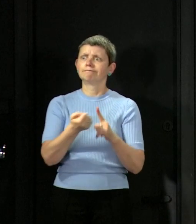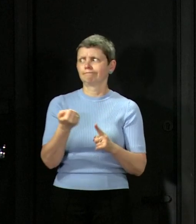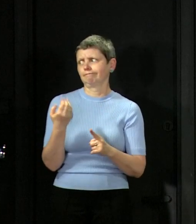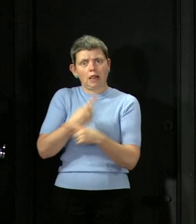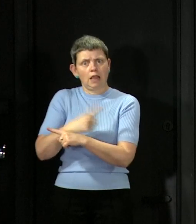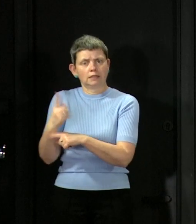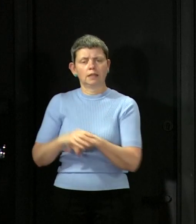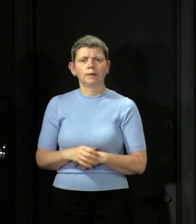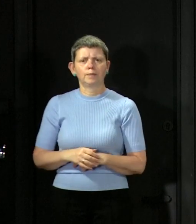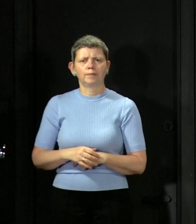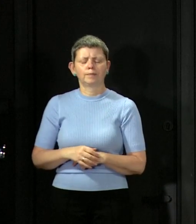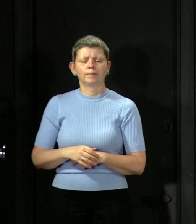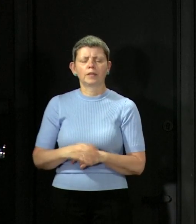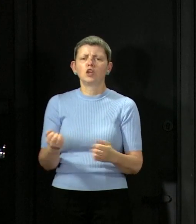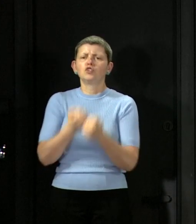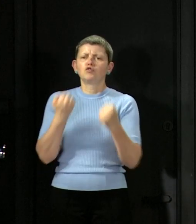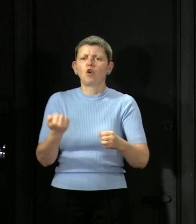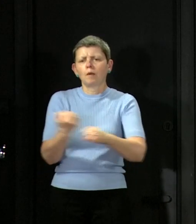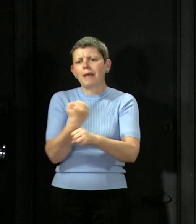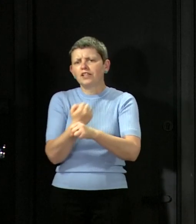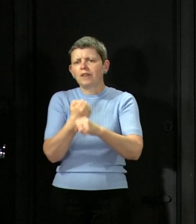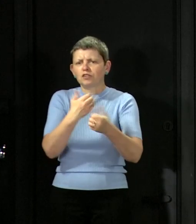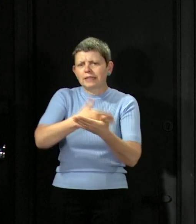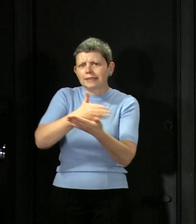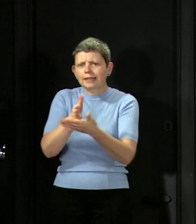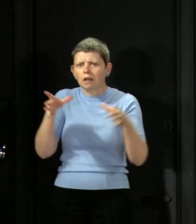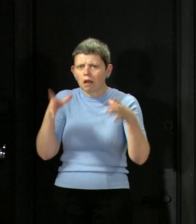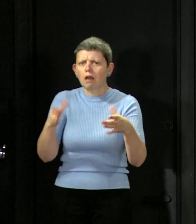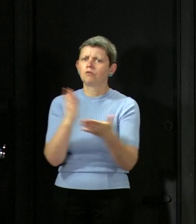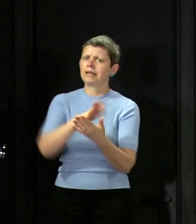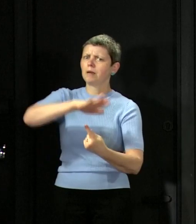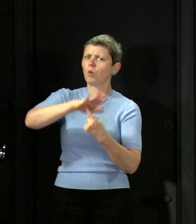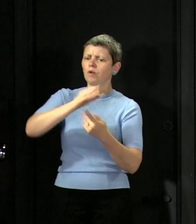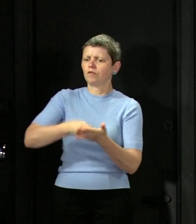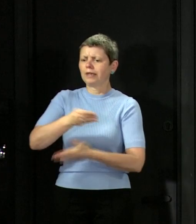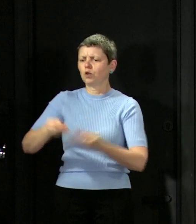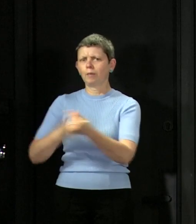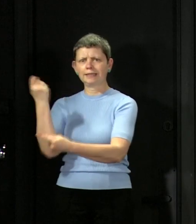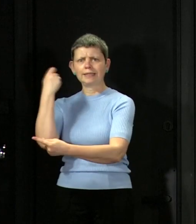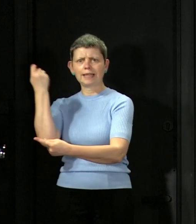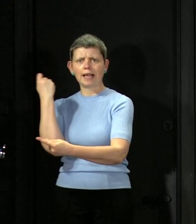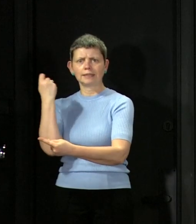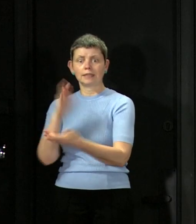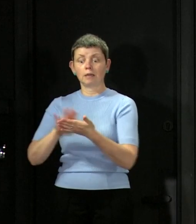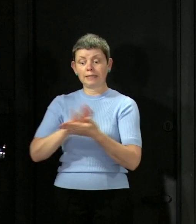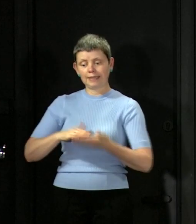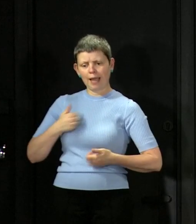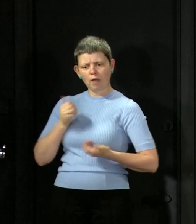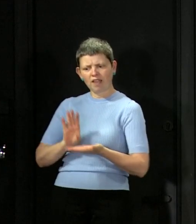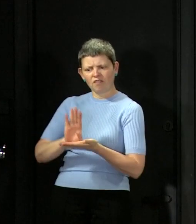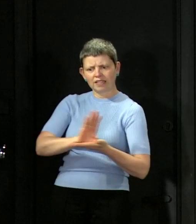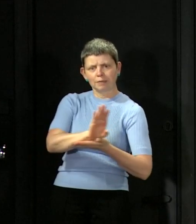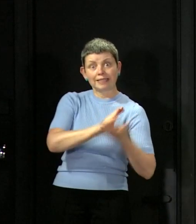that time, manufacturing is vital to our economic success. So by investing now, we're preparing our economy for the challenges, but also